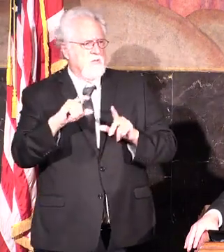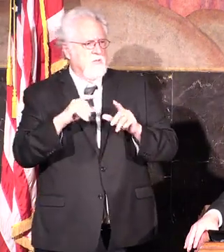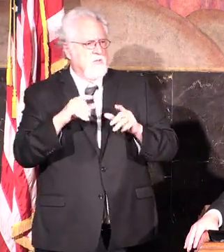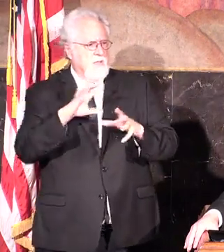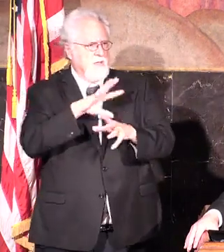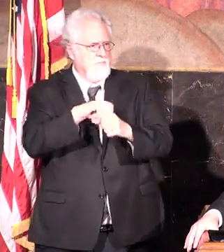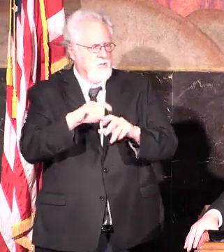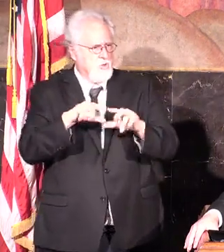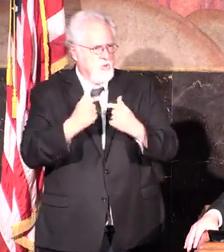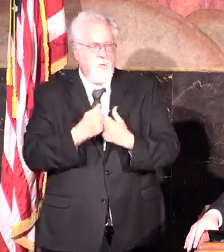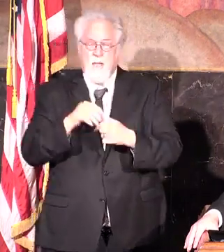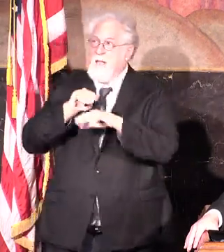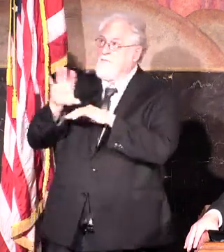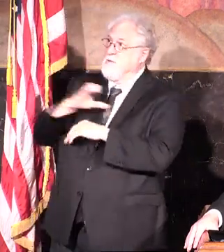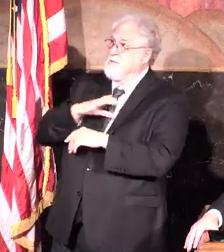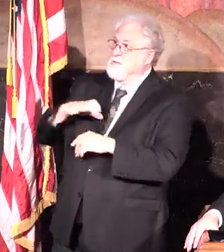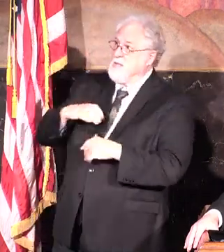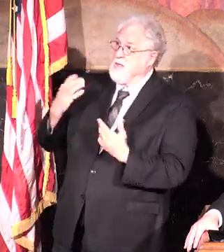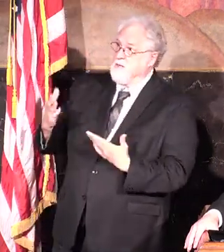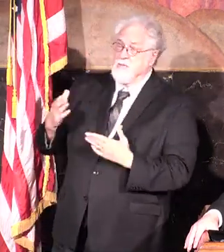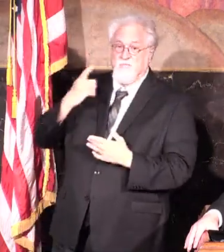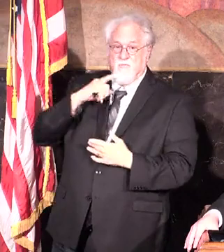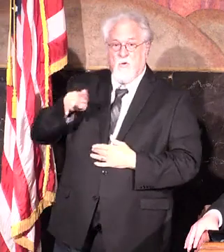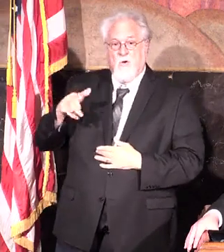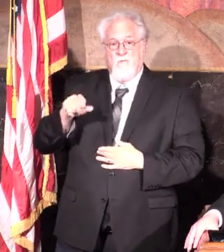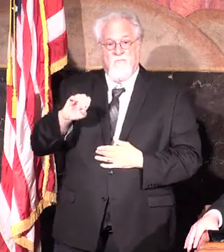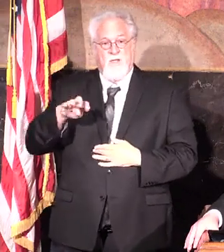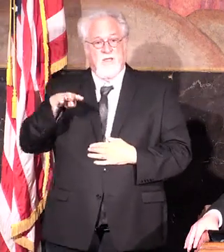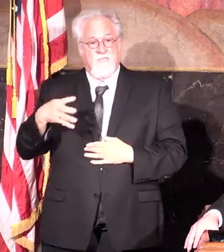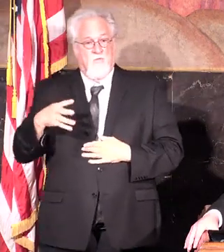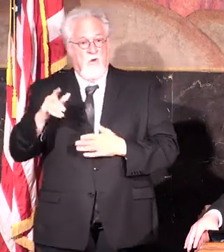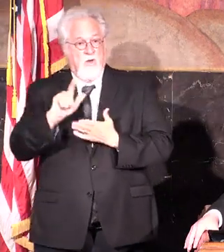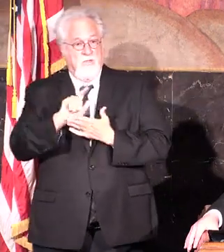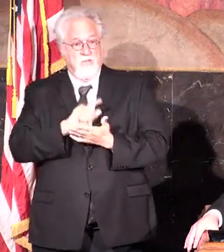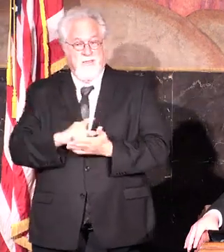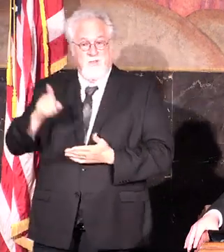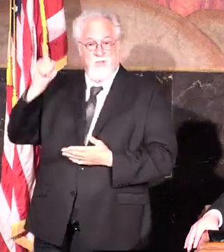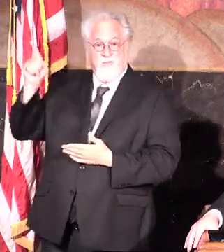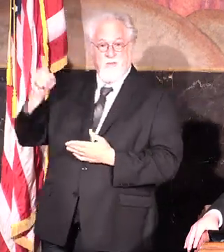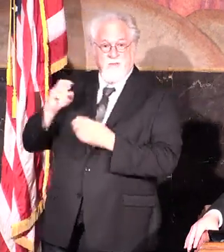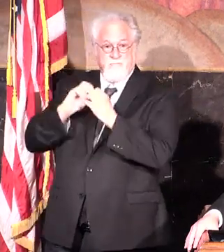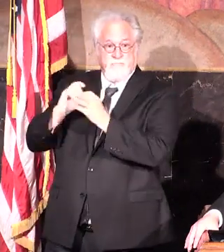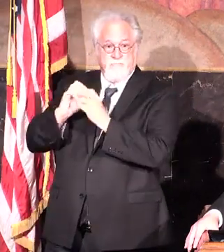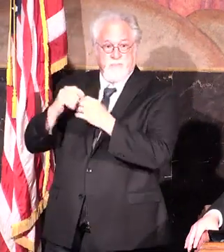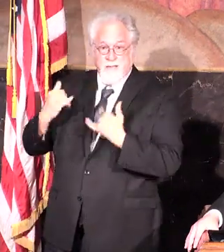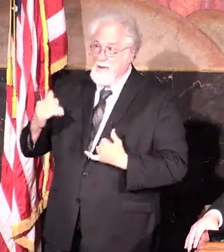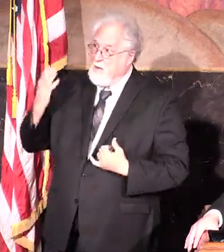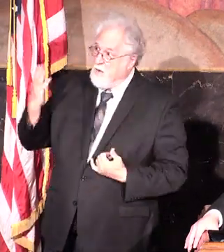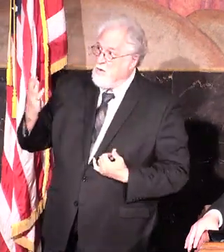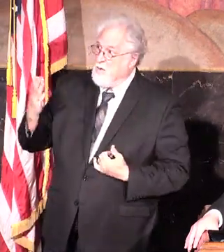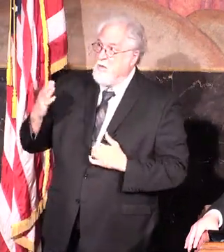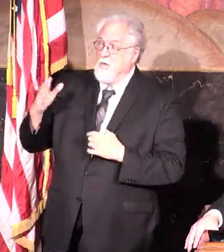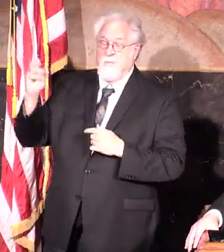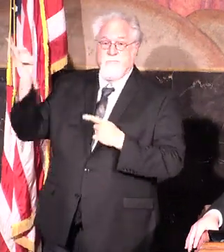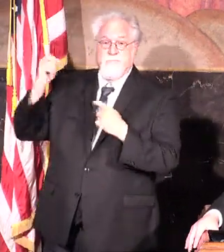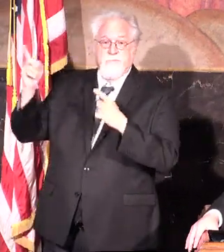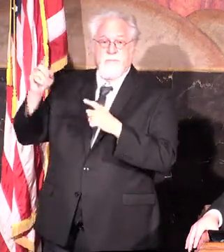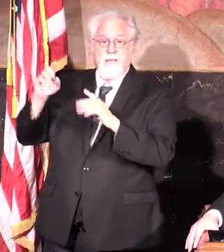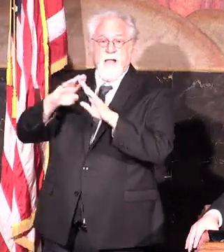to try to influence Congress so that in the Phase 4 legislation that they are negotiating now between the Senate and the